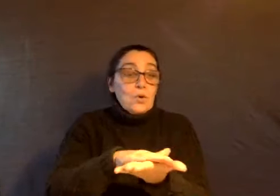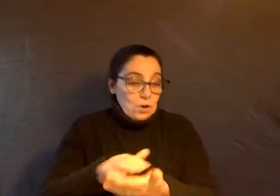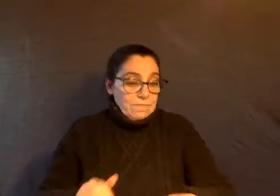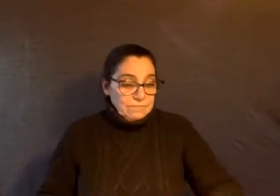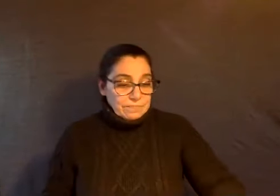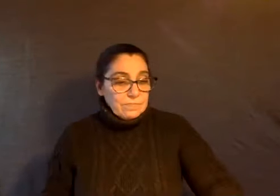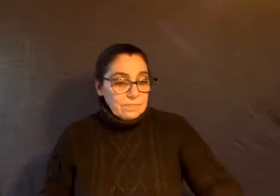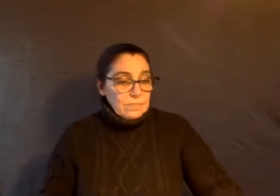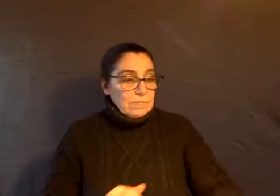School.